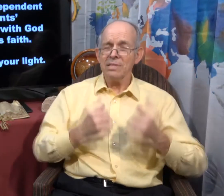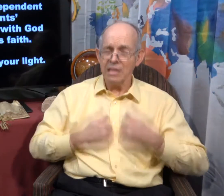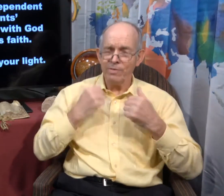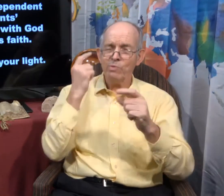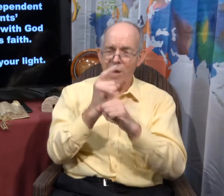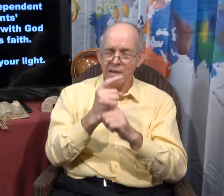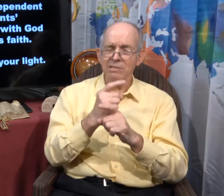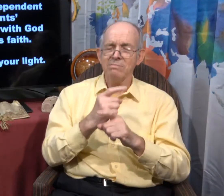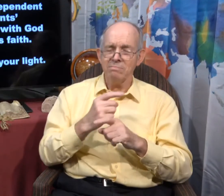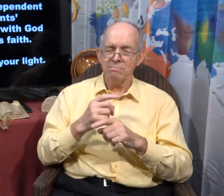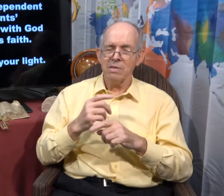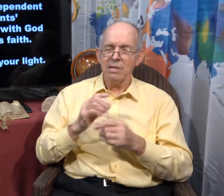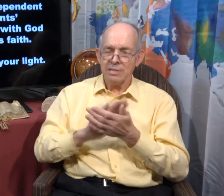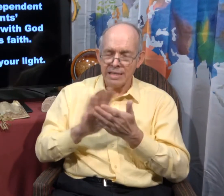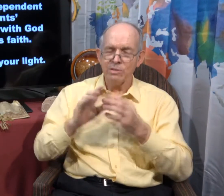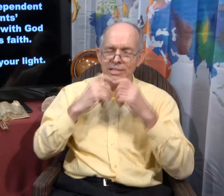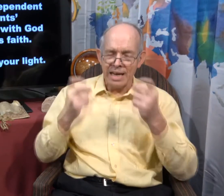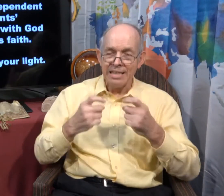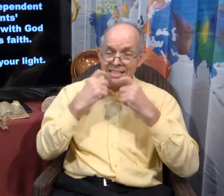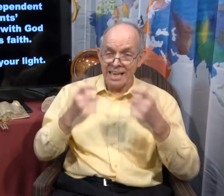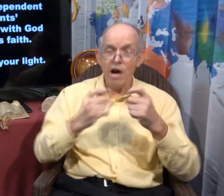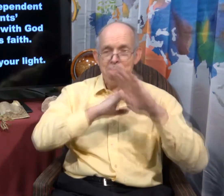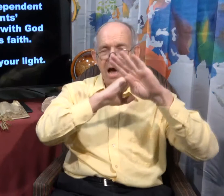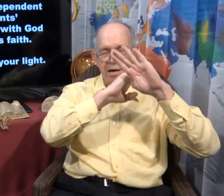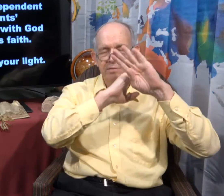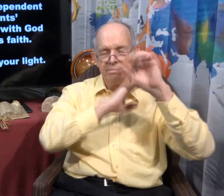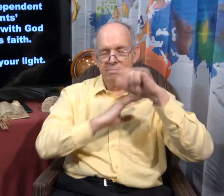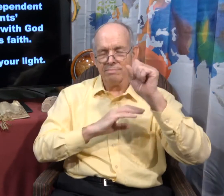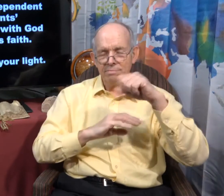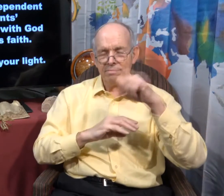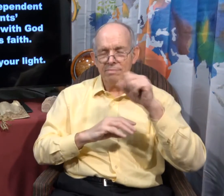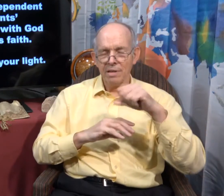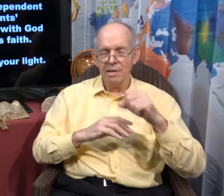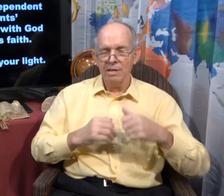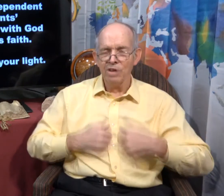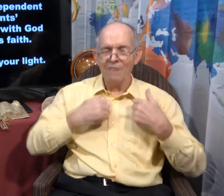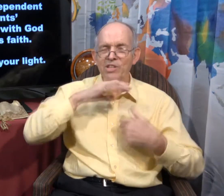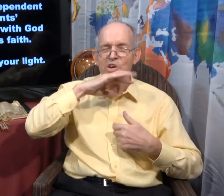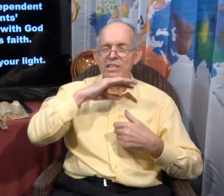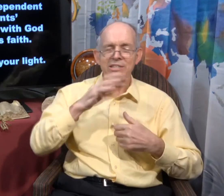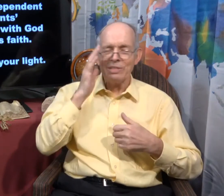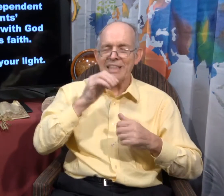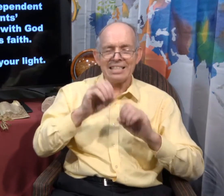Let God create your sin, say about. You have to do it in that